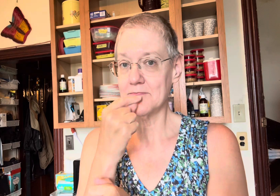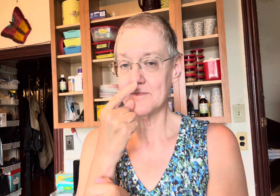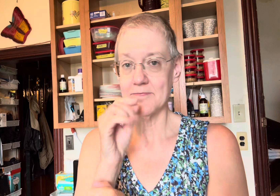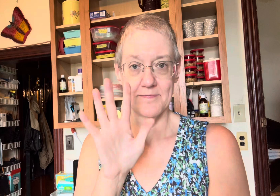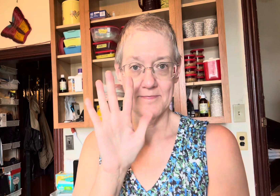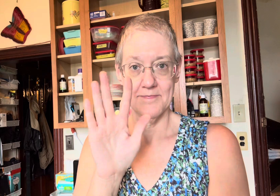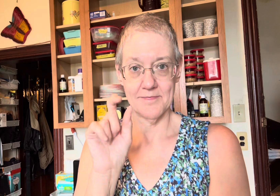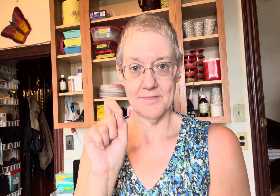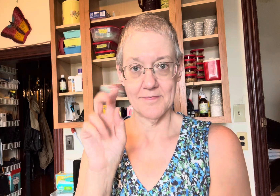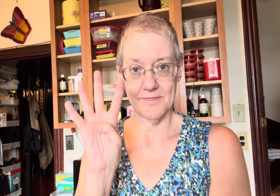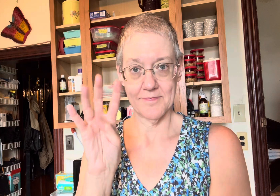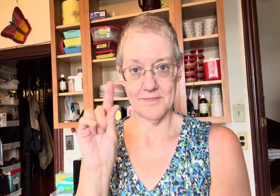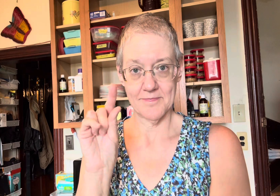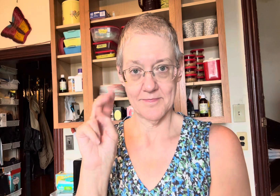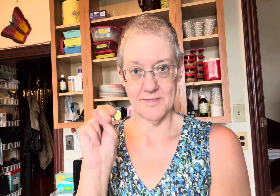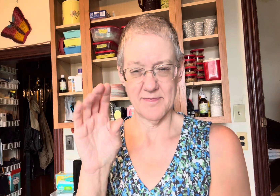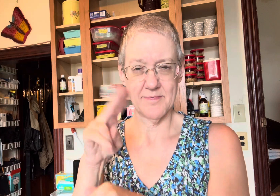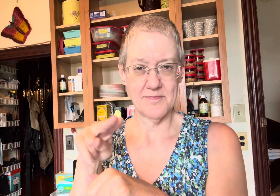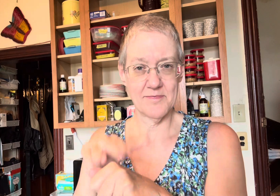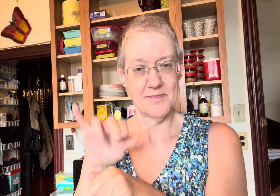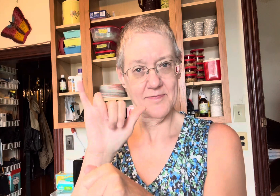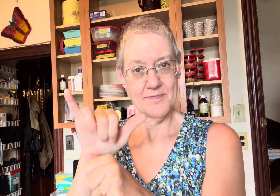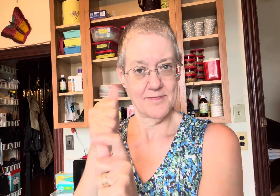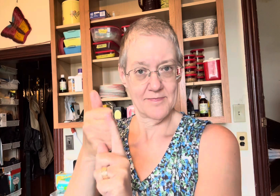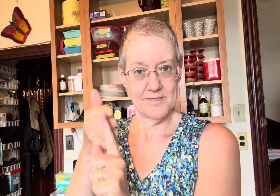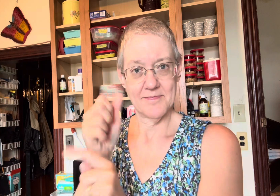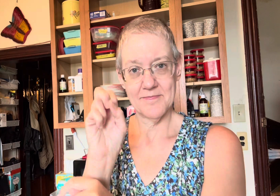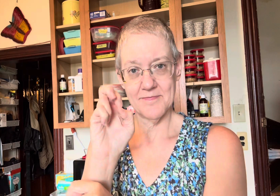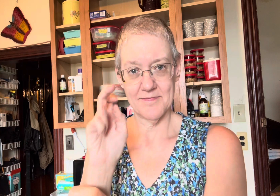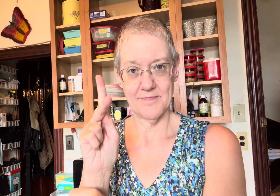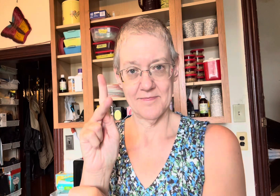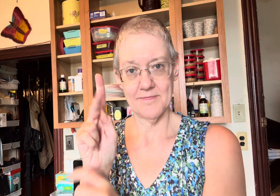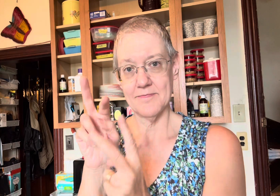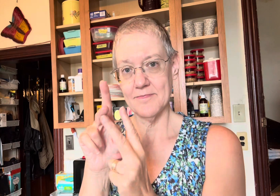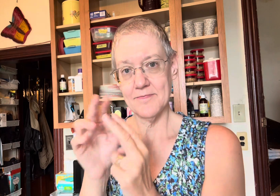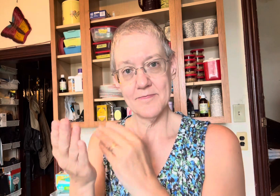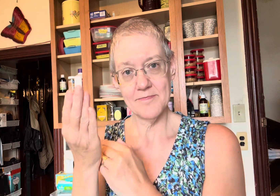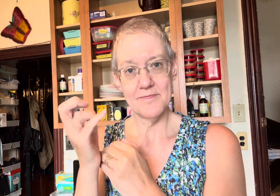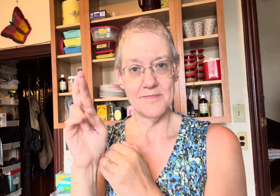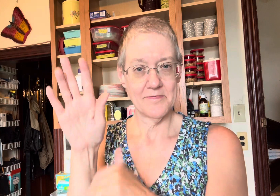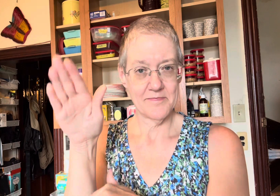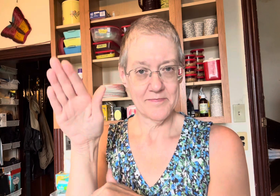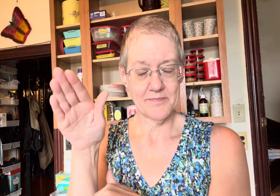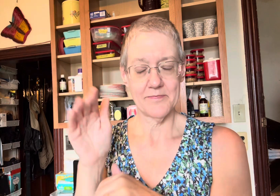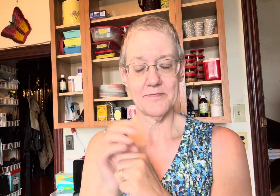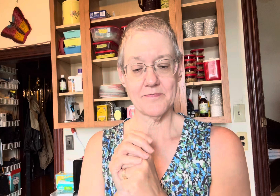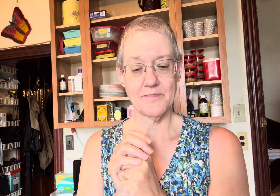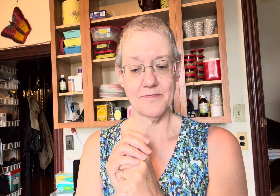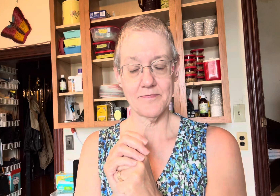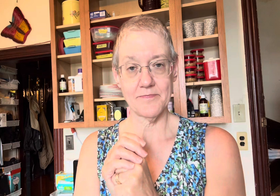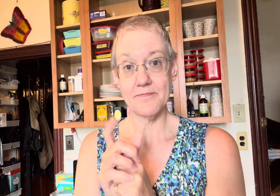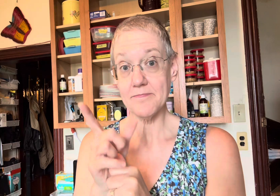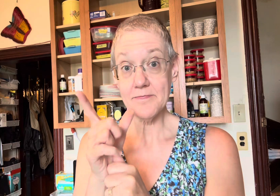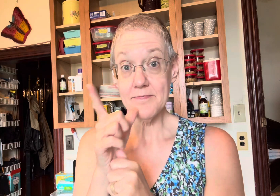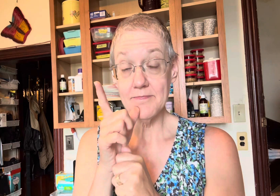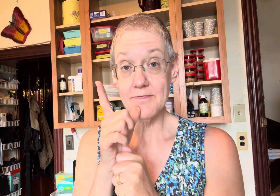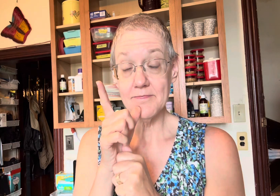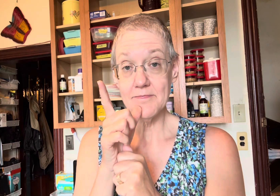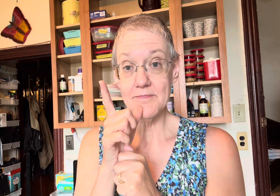is mixed in. So altogether, that's going to be 5.4 grams of net carbs. And normally that's a snack, morning or afternoon. Then